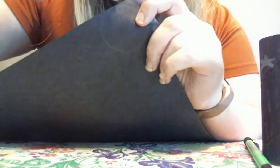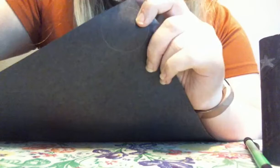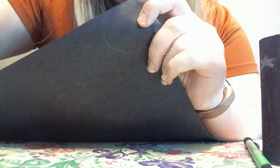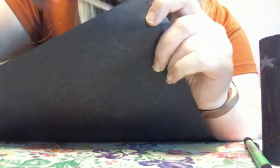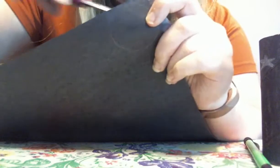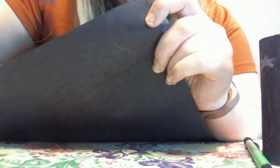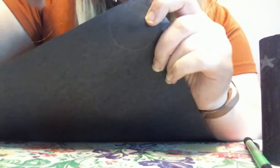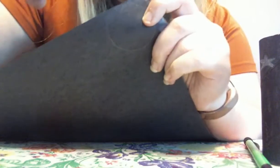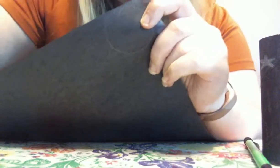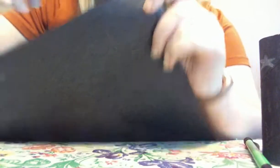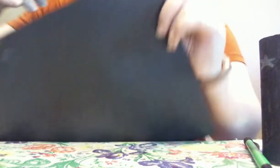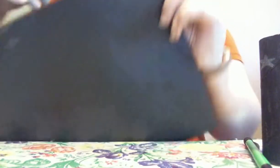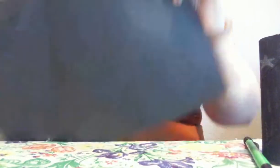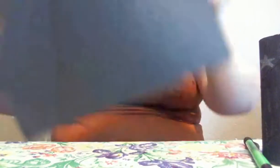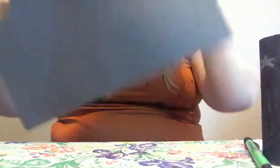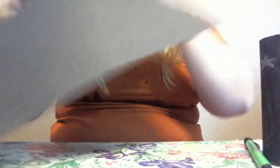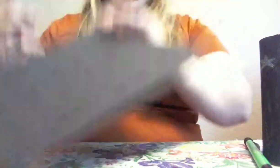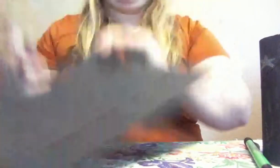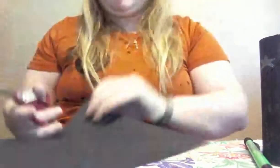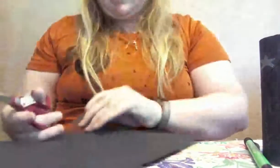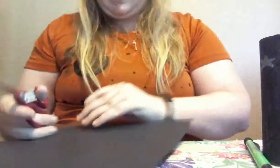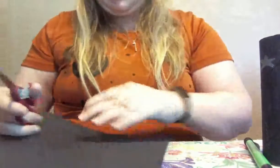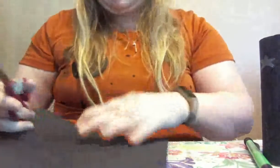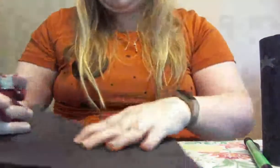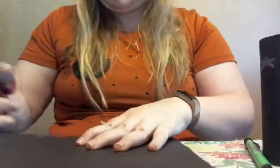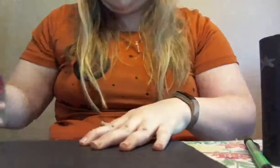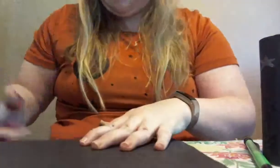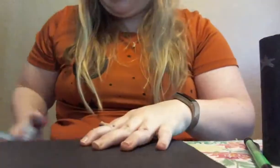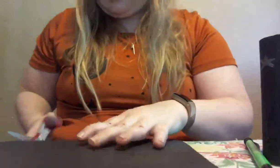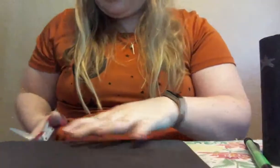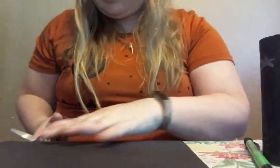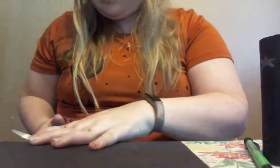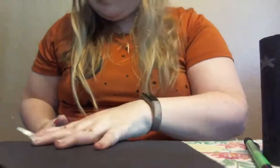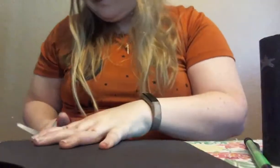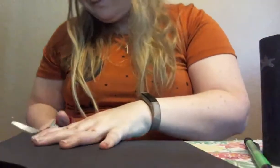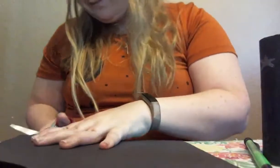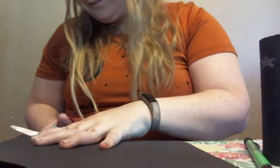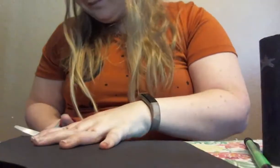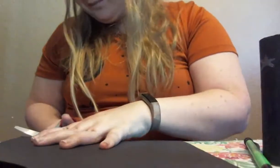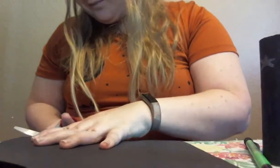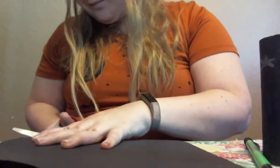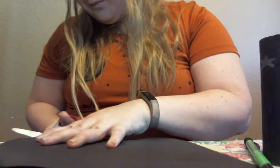nice outline of a circle here, and I'm just gonna use that and cut it out.